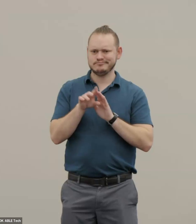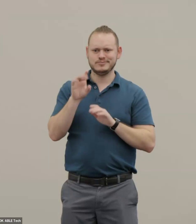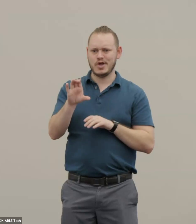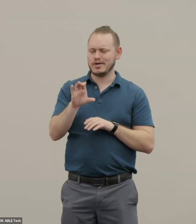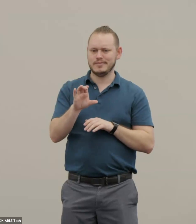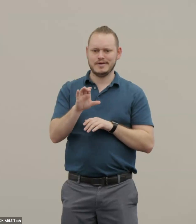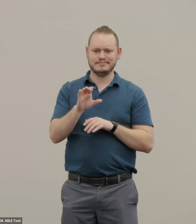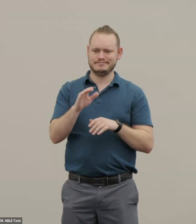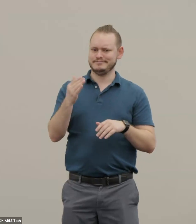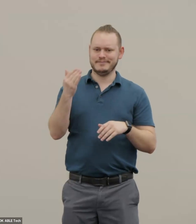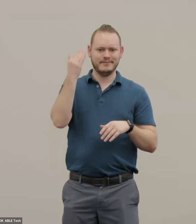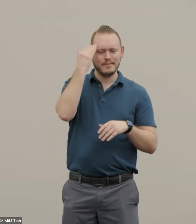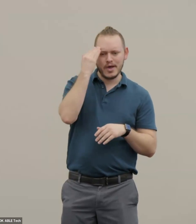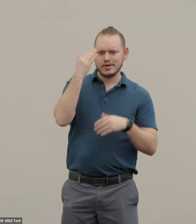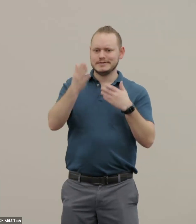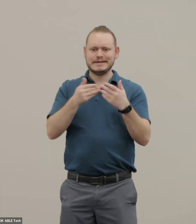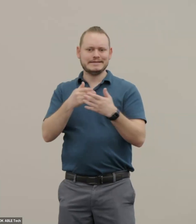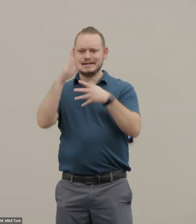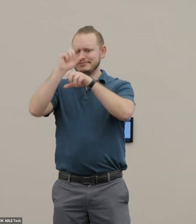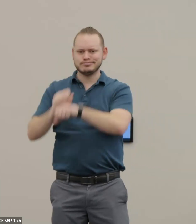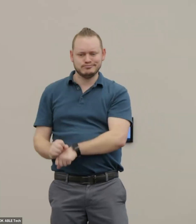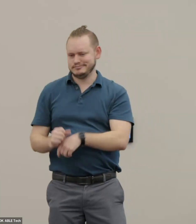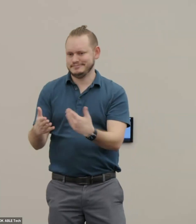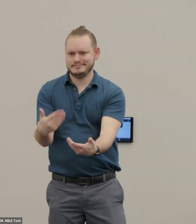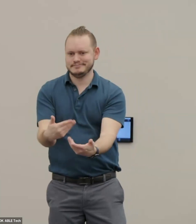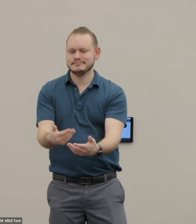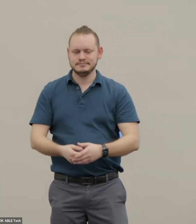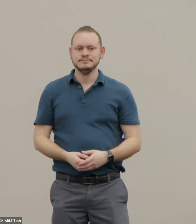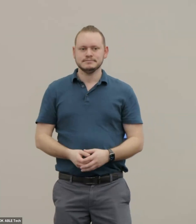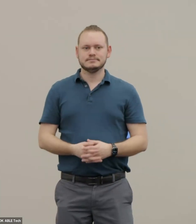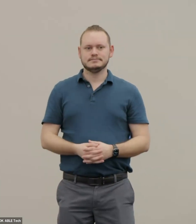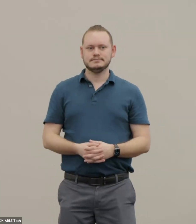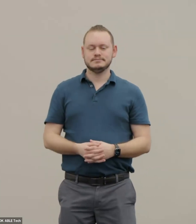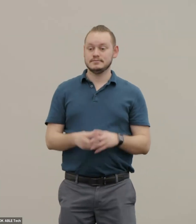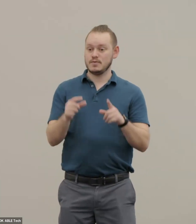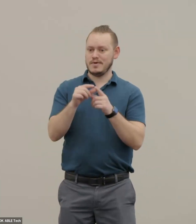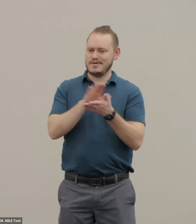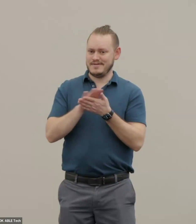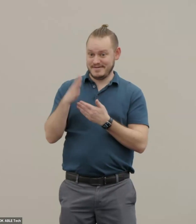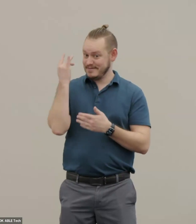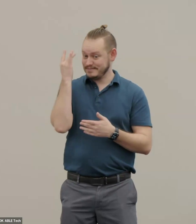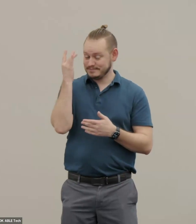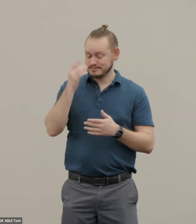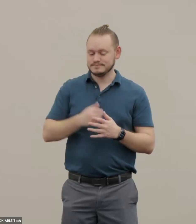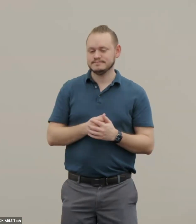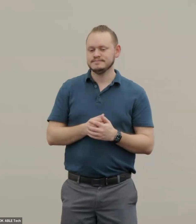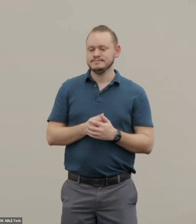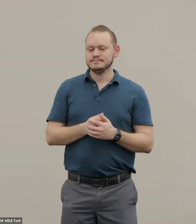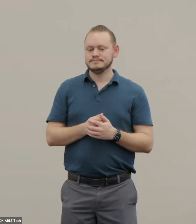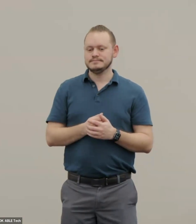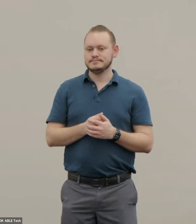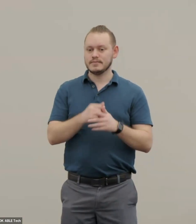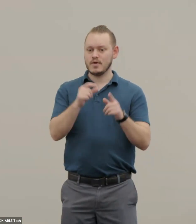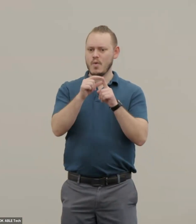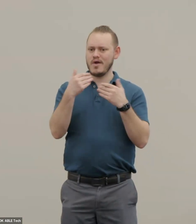easy, intuitive. Word, what makes Word kind of nice to work with, as you all know, Word has a